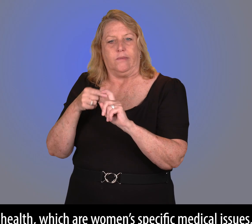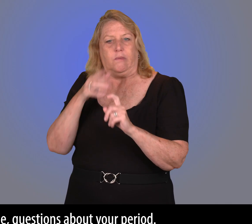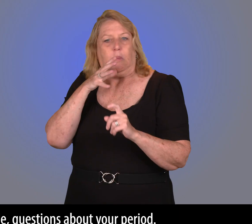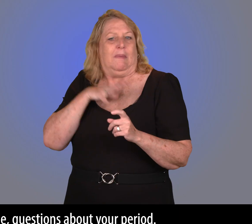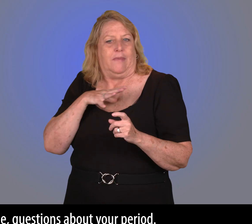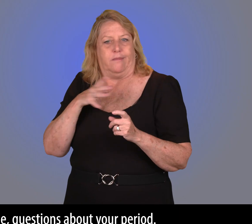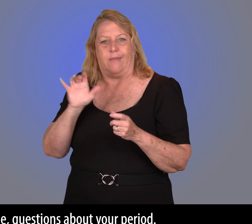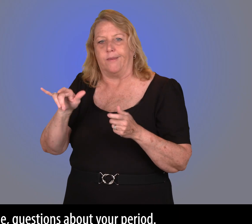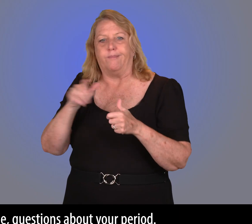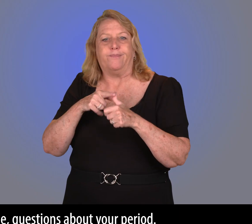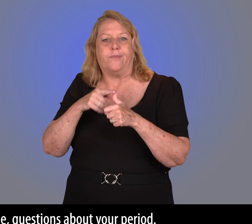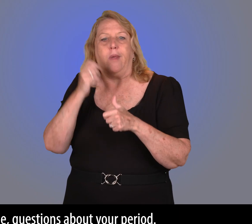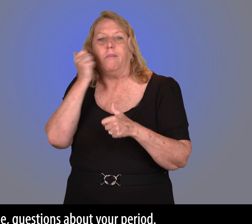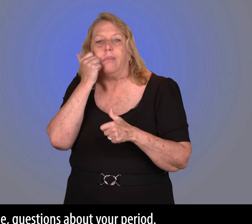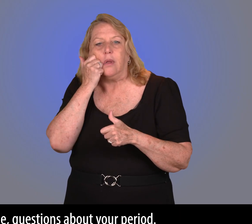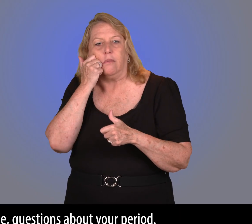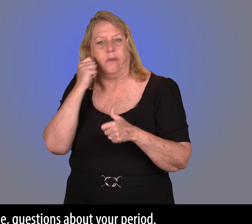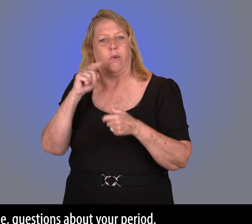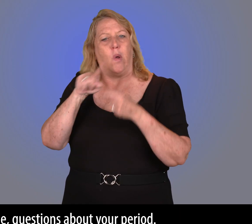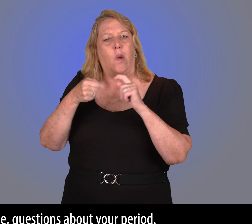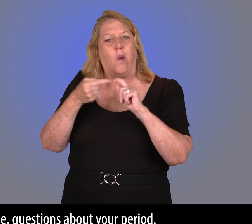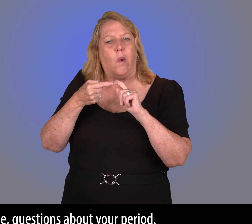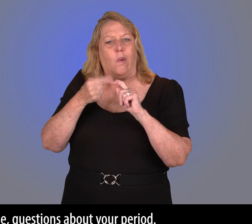For example, questions about your period.